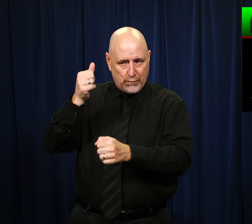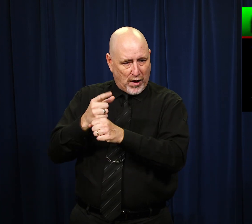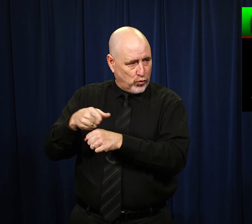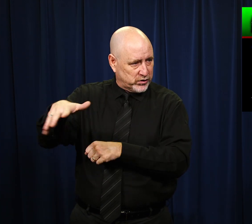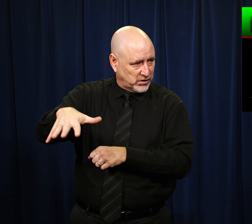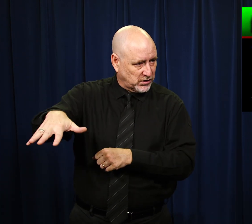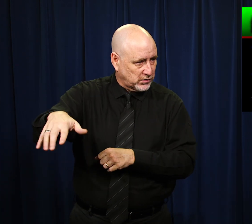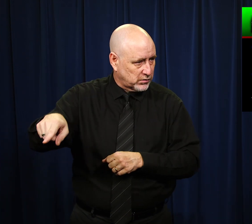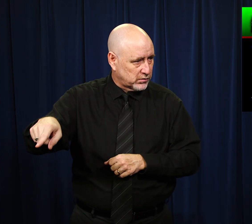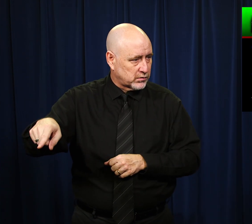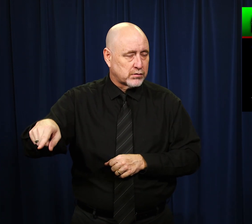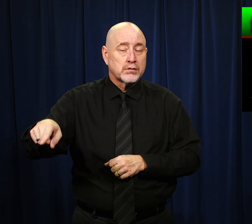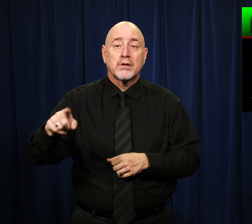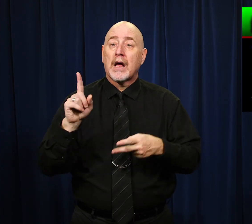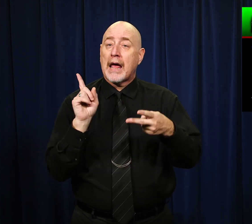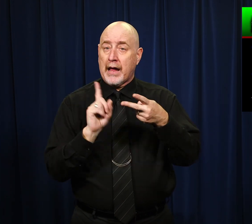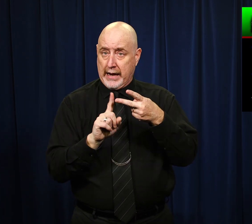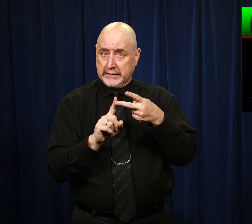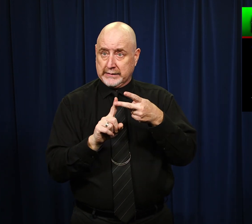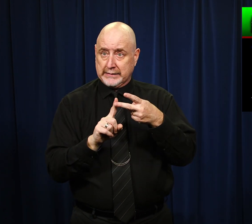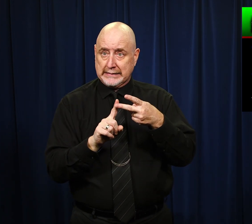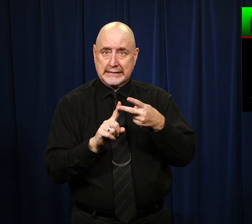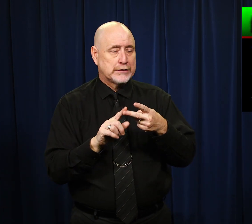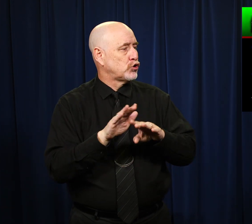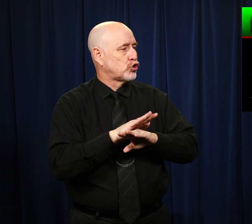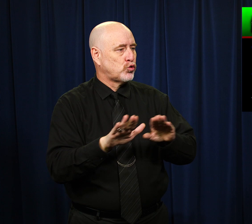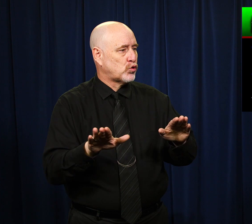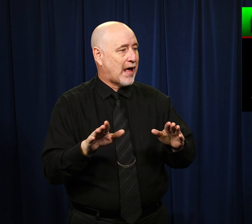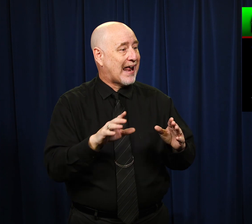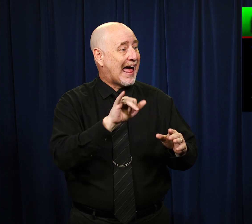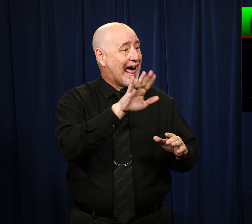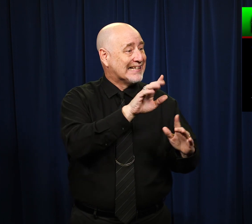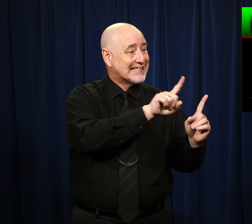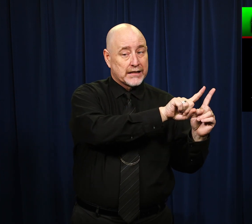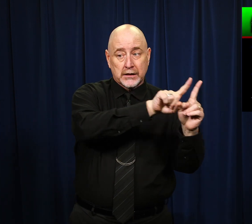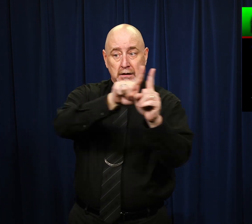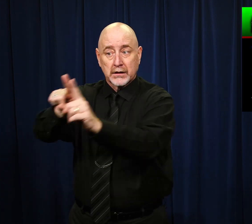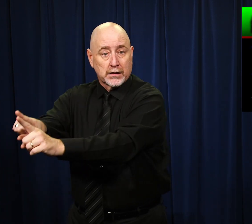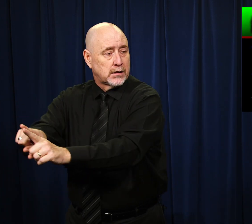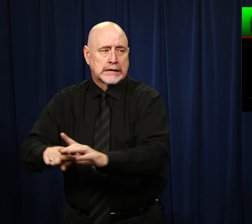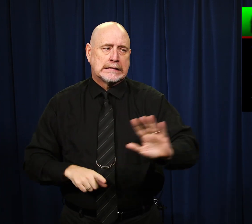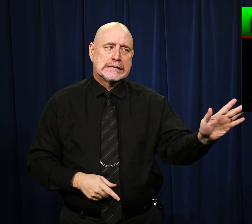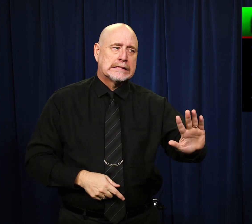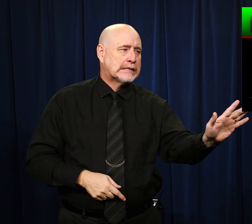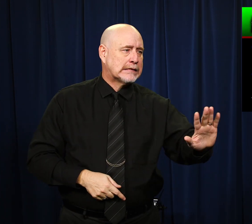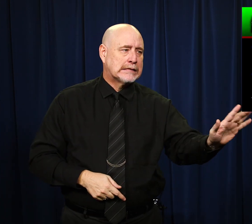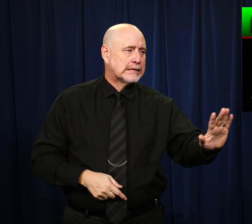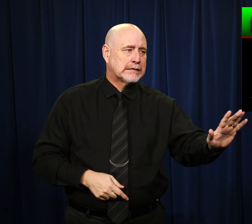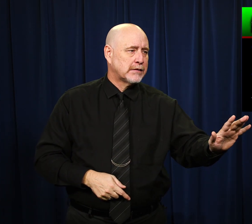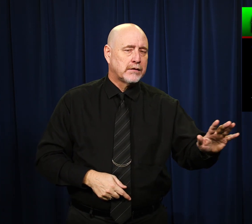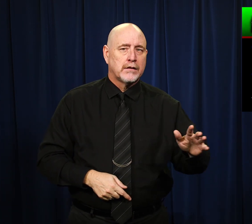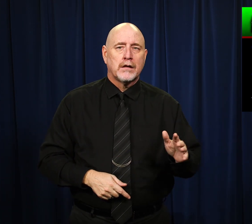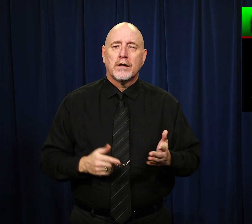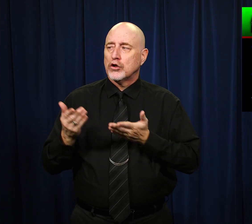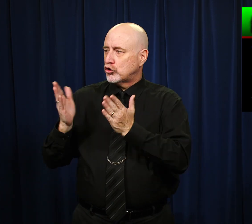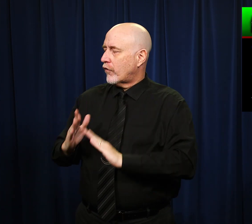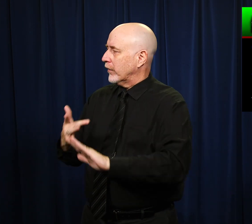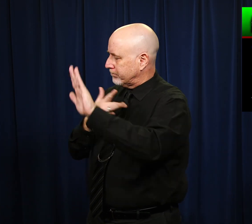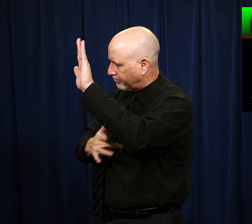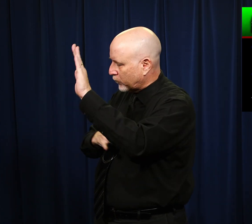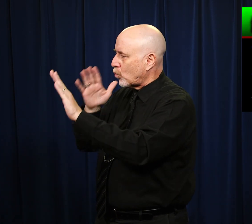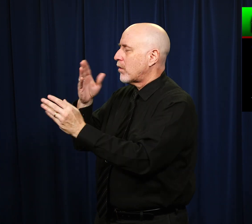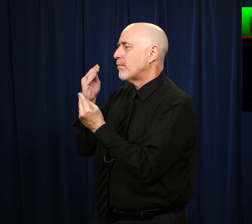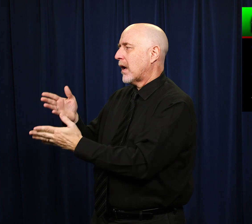brethren, and do not take Isaac to that land. And the servant swears